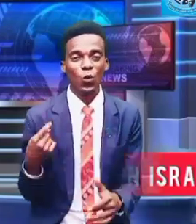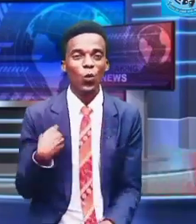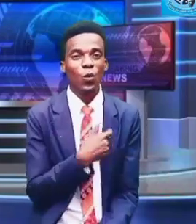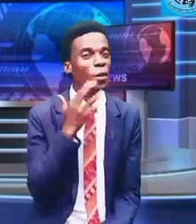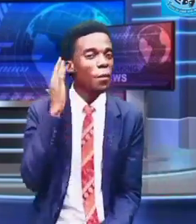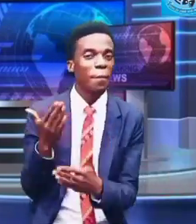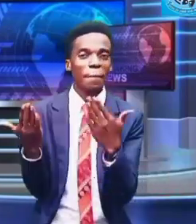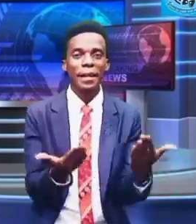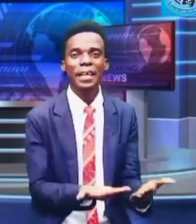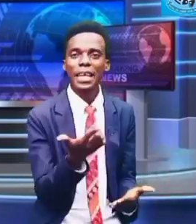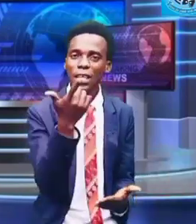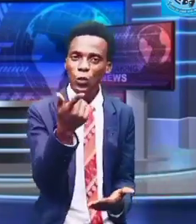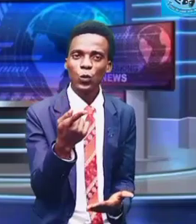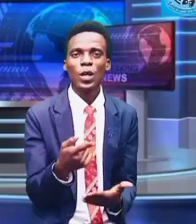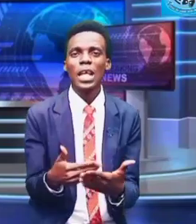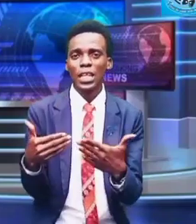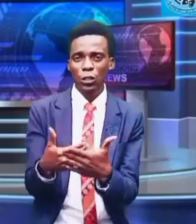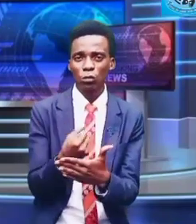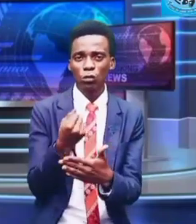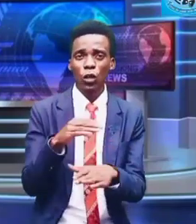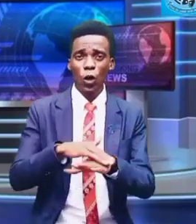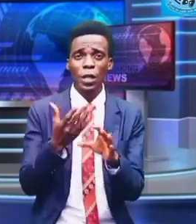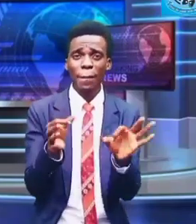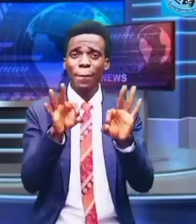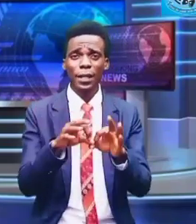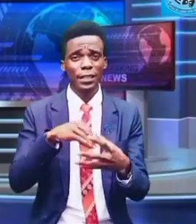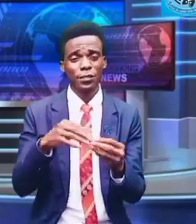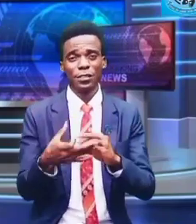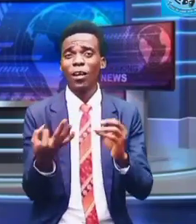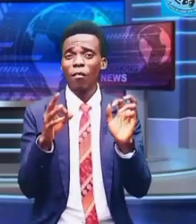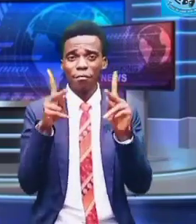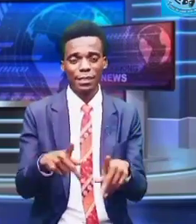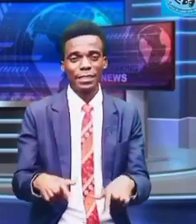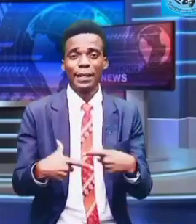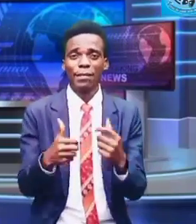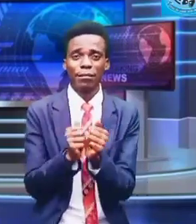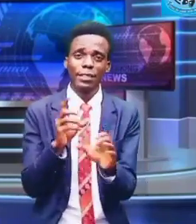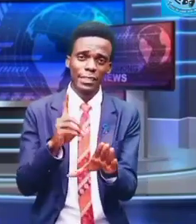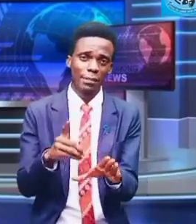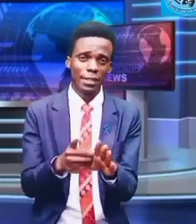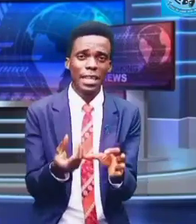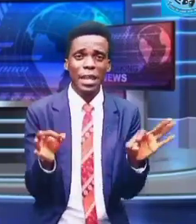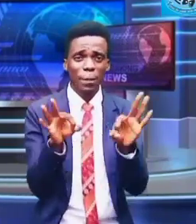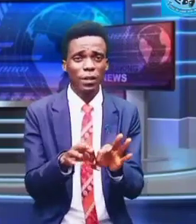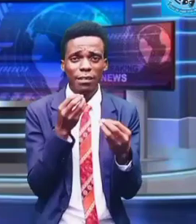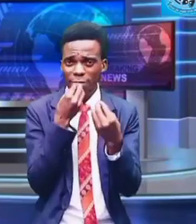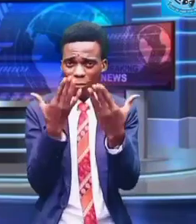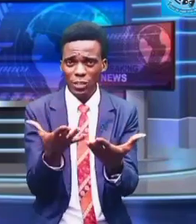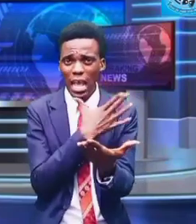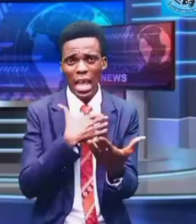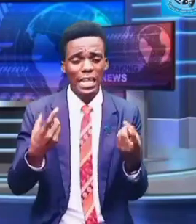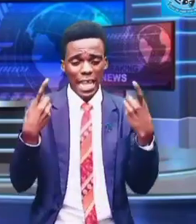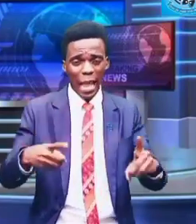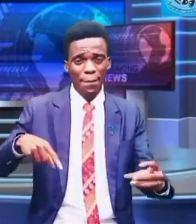will be bringing you the latest news on the major stories of persons living with disability, necessary information